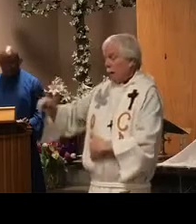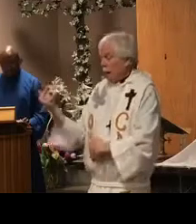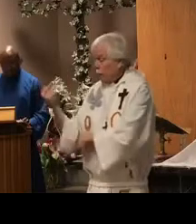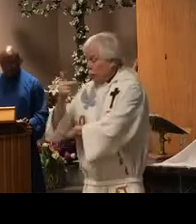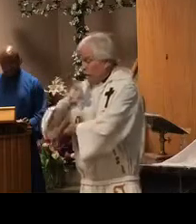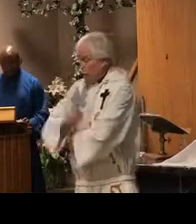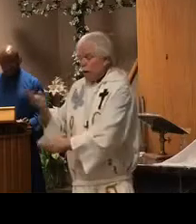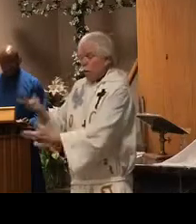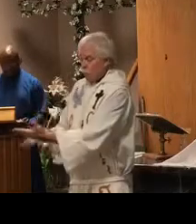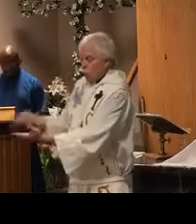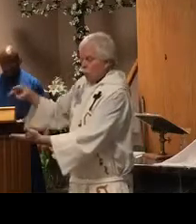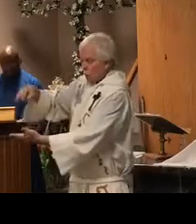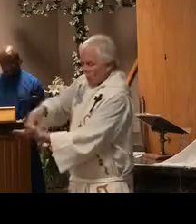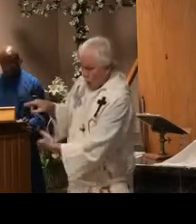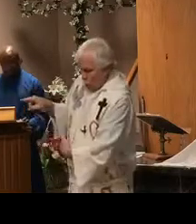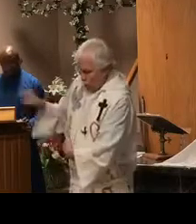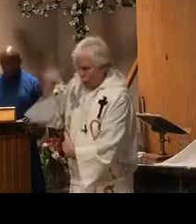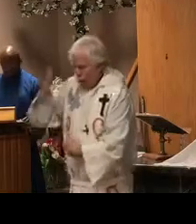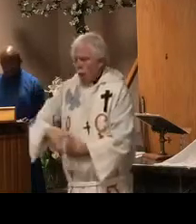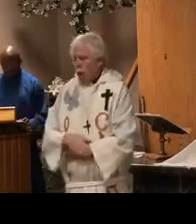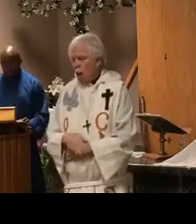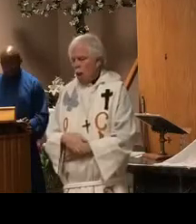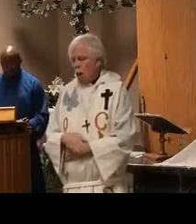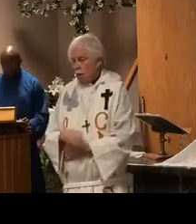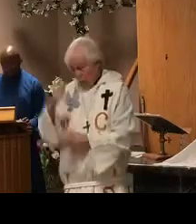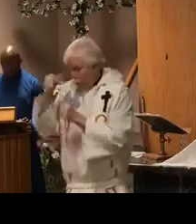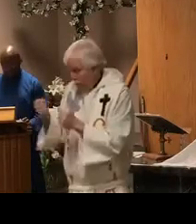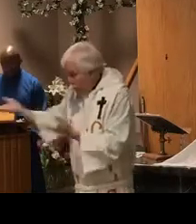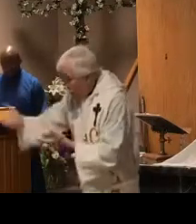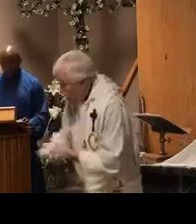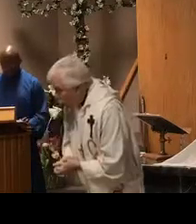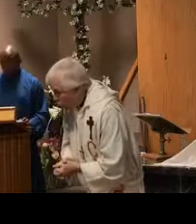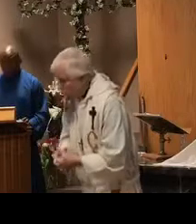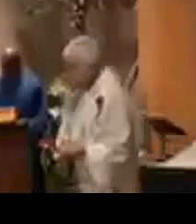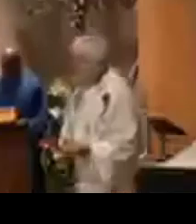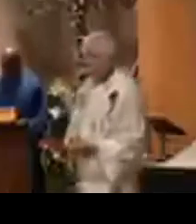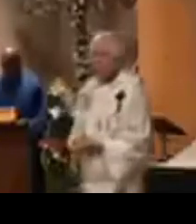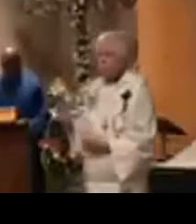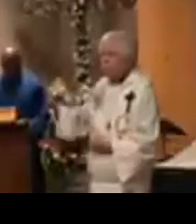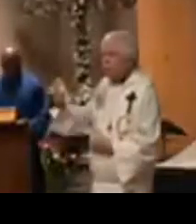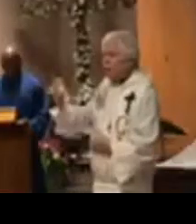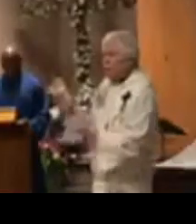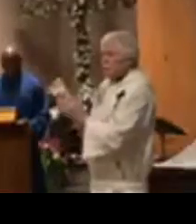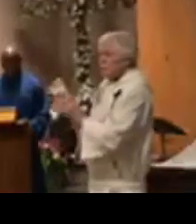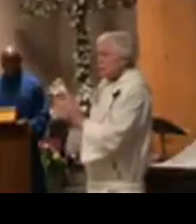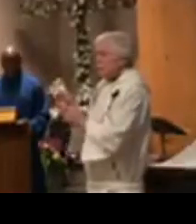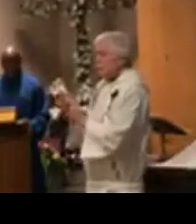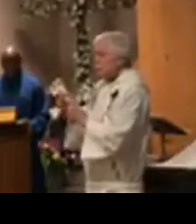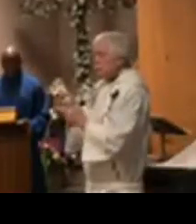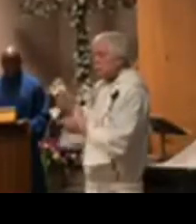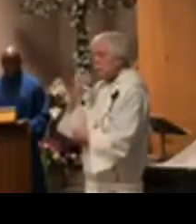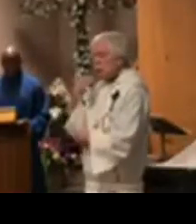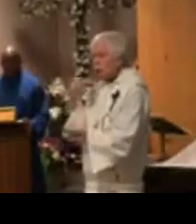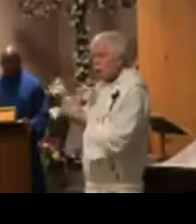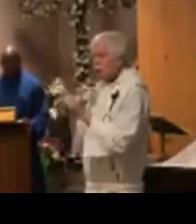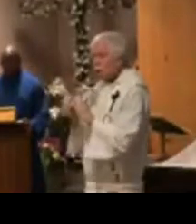will give the Son of Man into the hands of sinful men. They will take and crucify him.